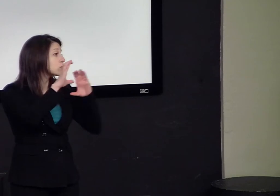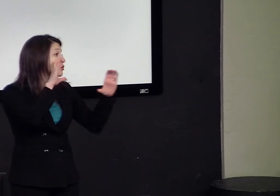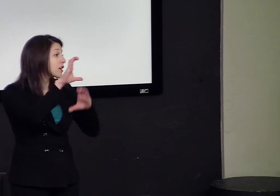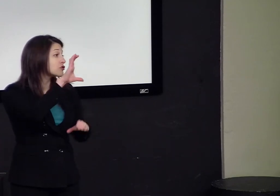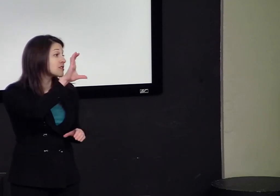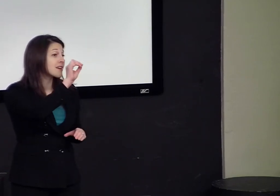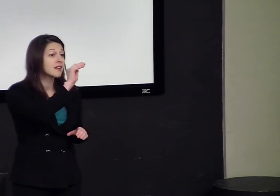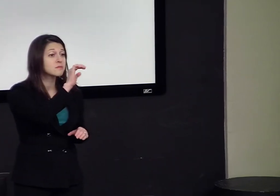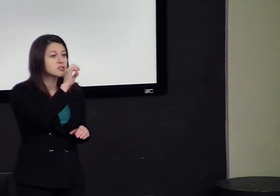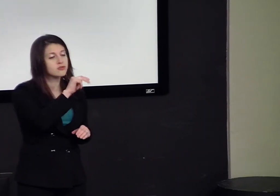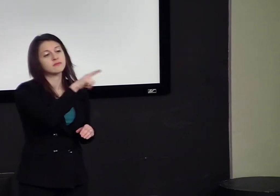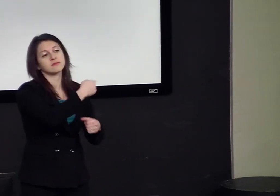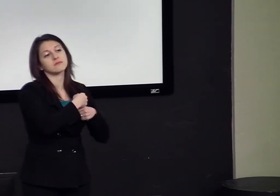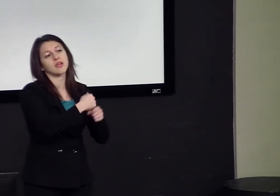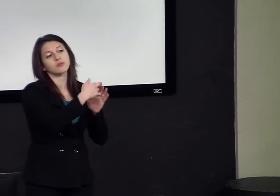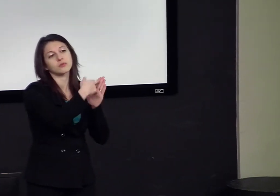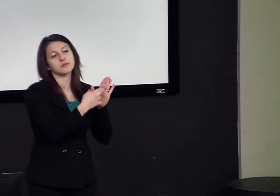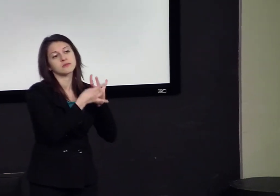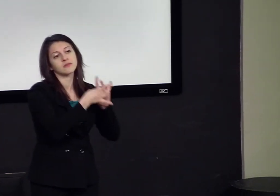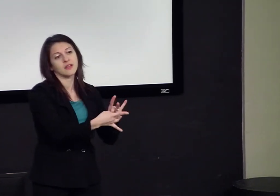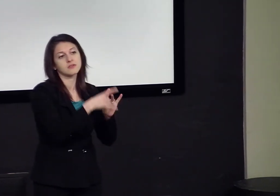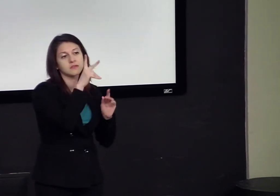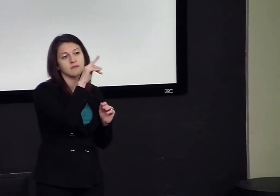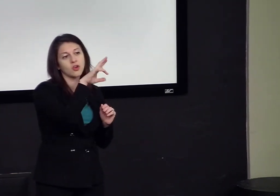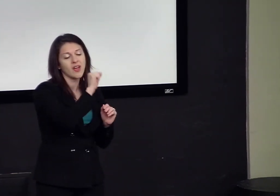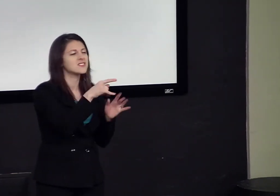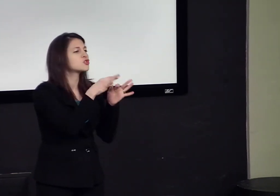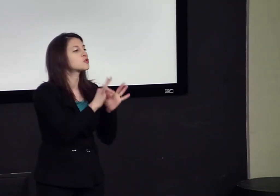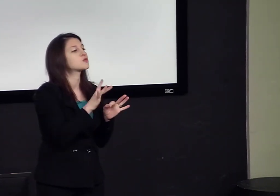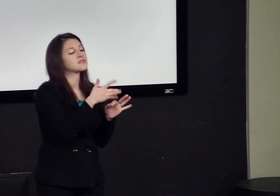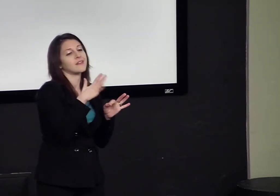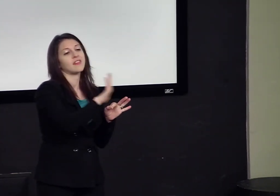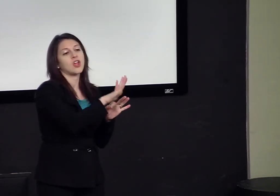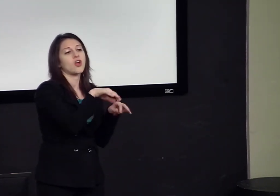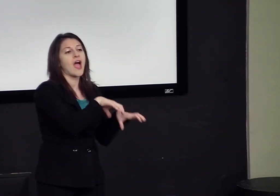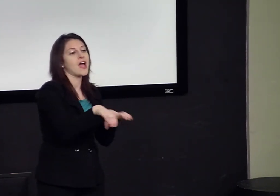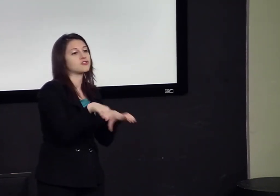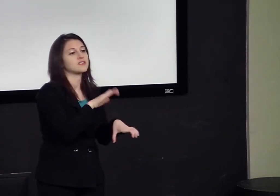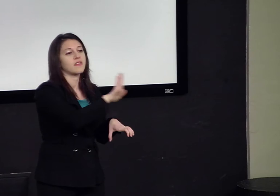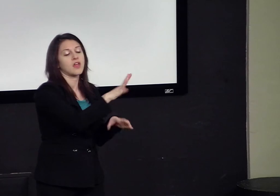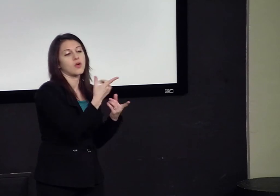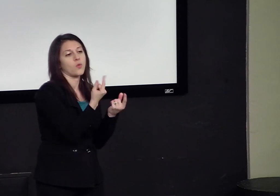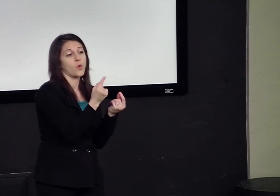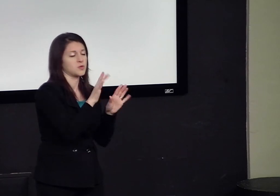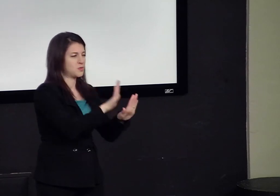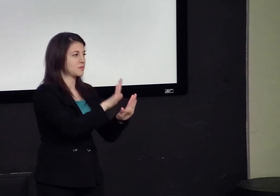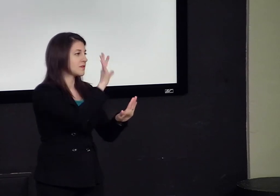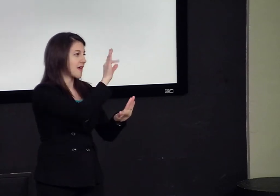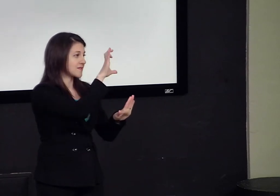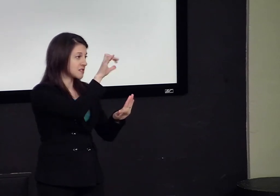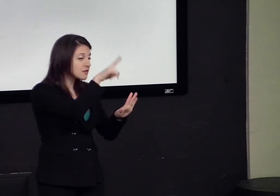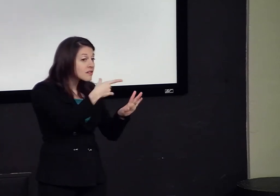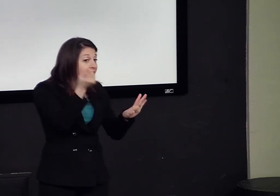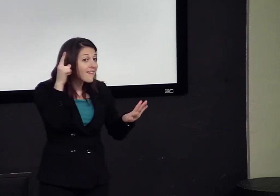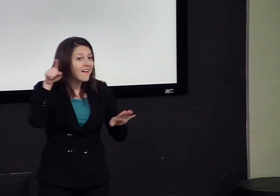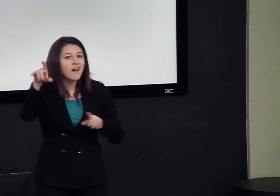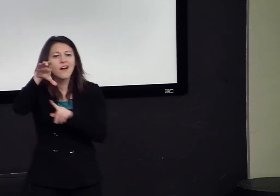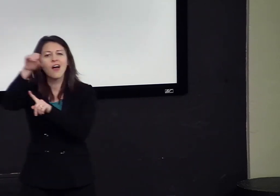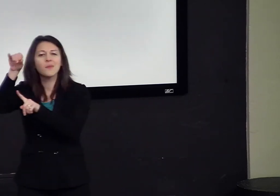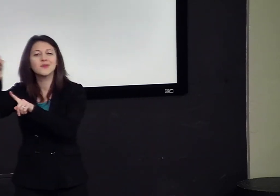The Federal Communications Commission set up rules related to VRS services and what interpreters are supposed to abide by.